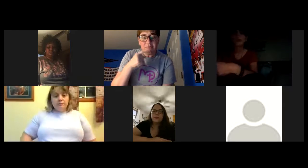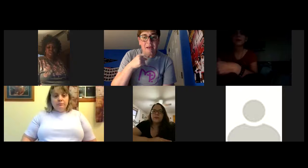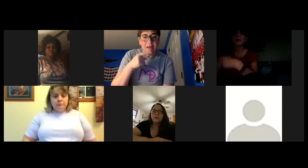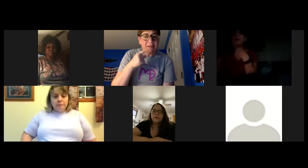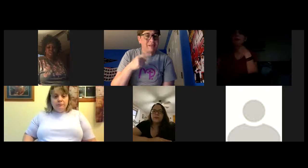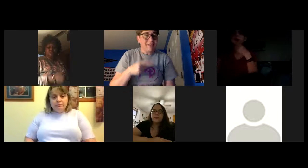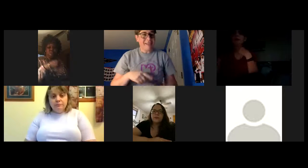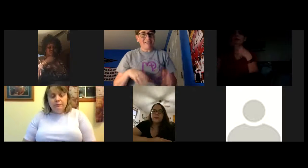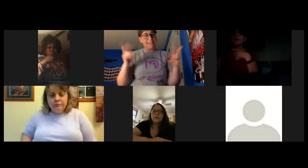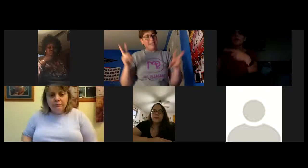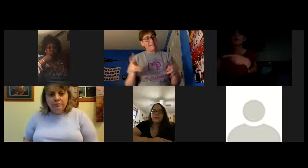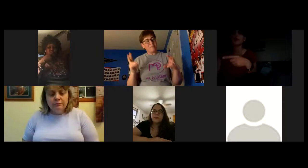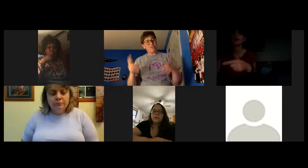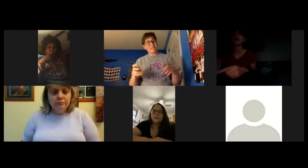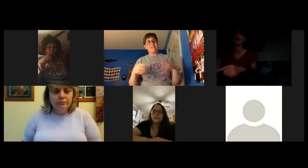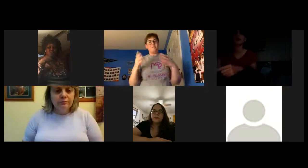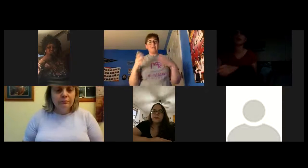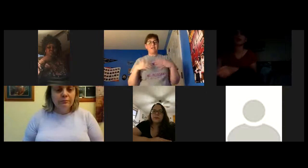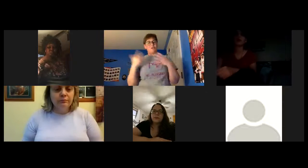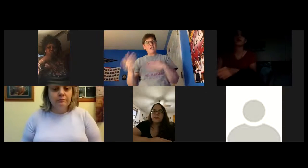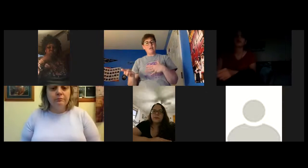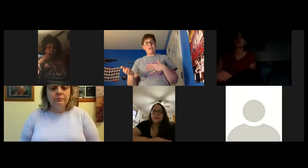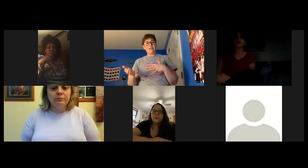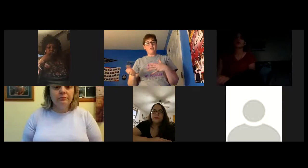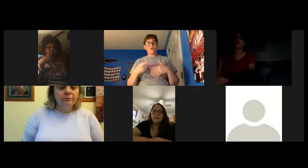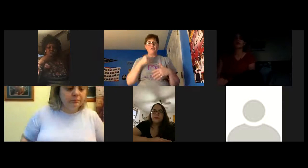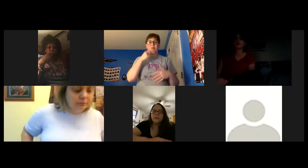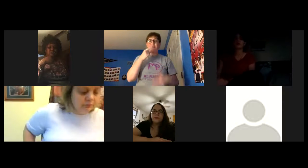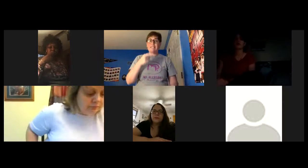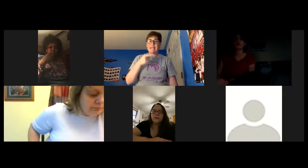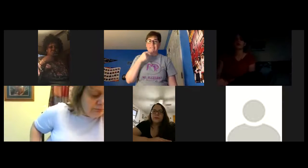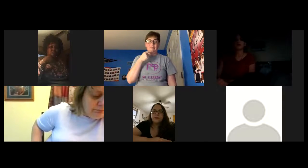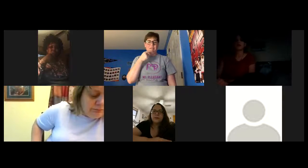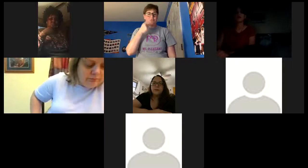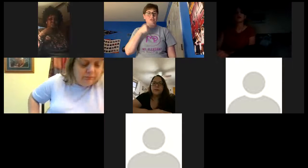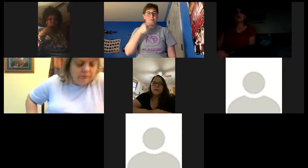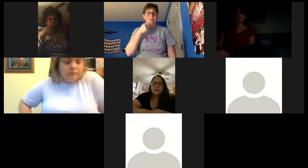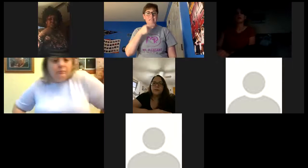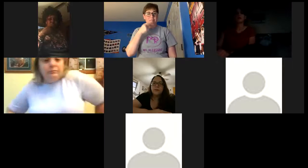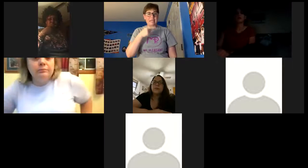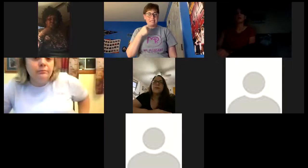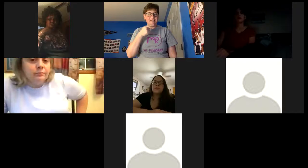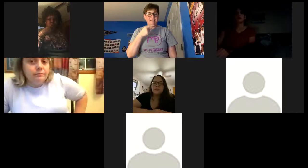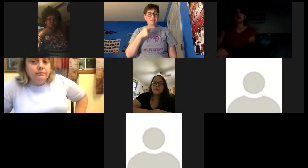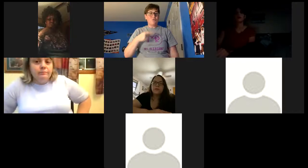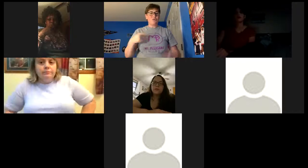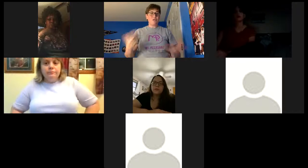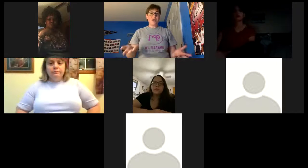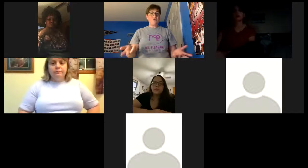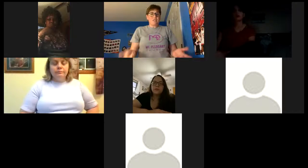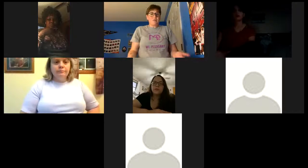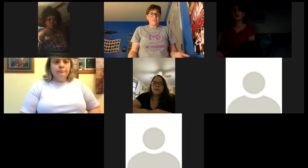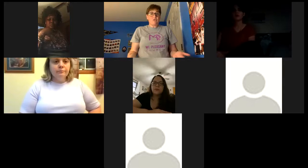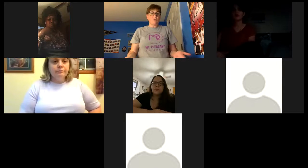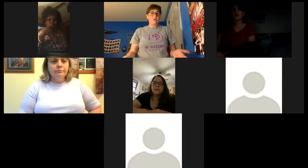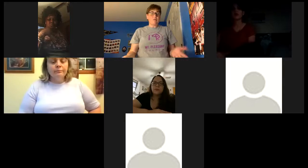person. Like the assumption is because you're hearing, you're going to be able to say something. You're going to be able to speak, which we know